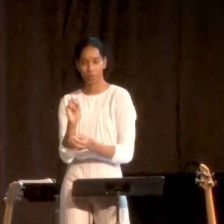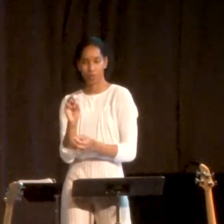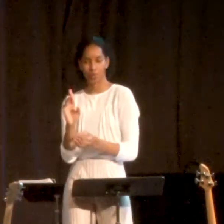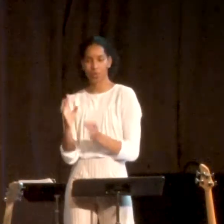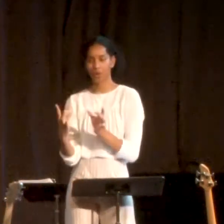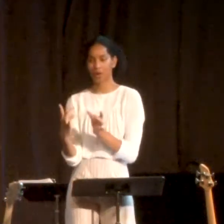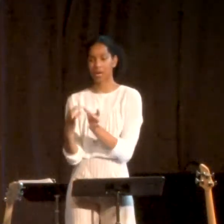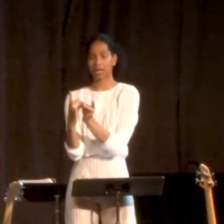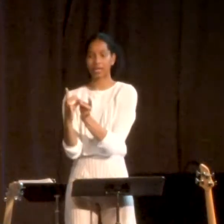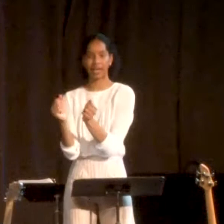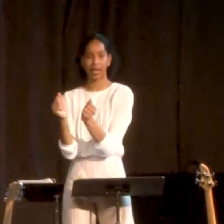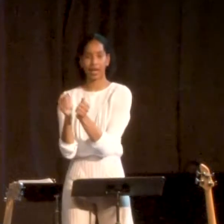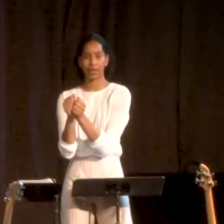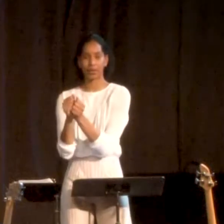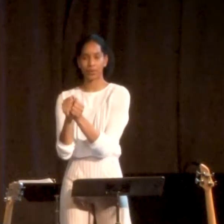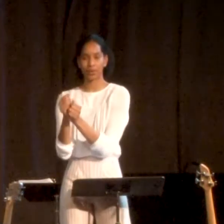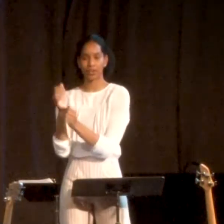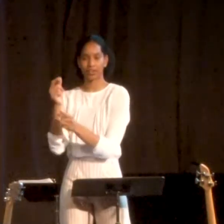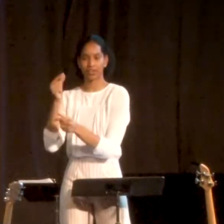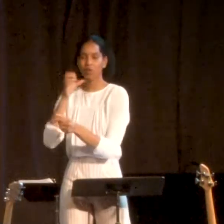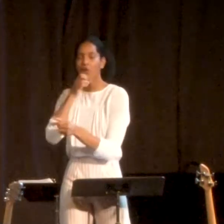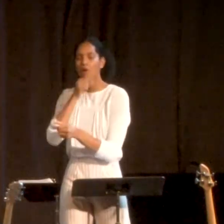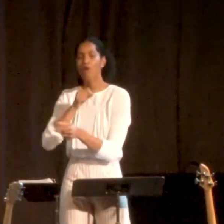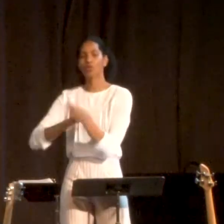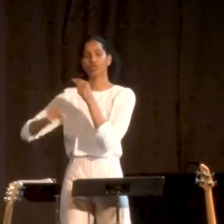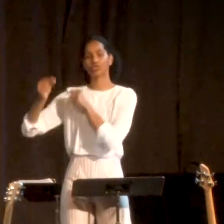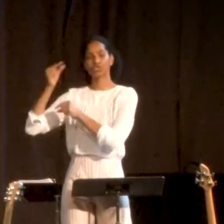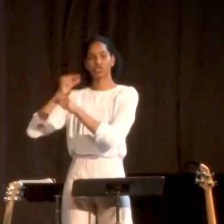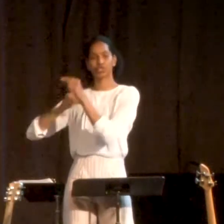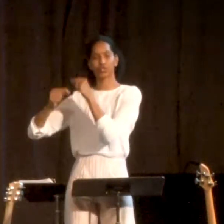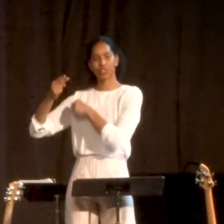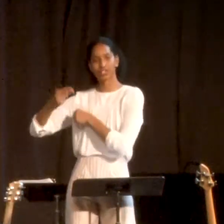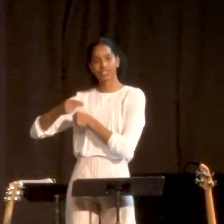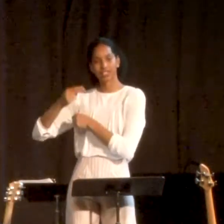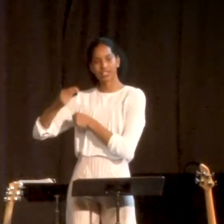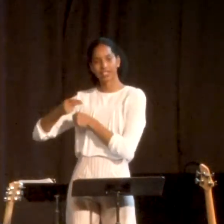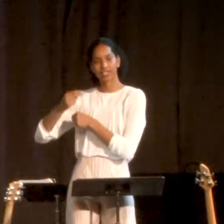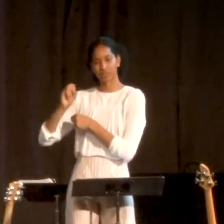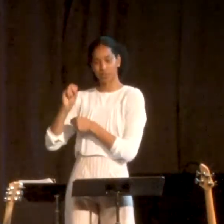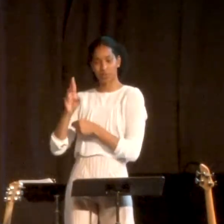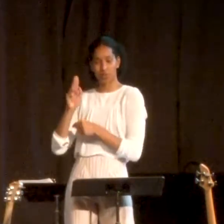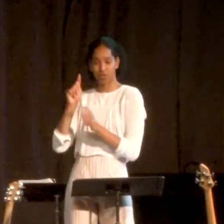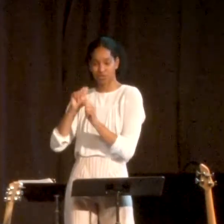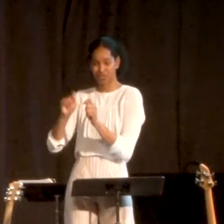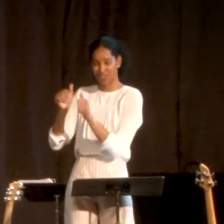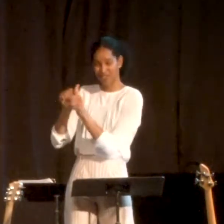connect with their roots, or simply to get away from the cold.